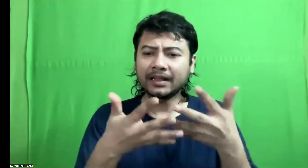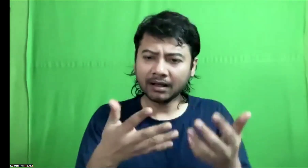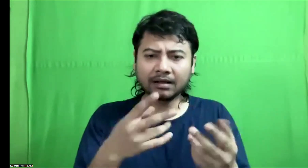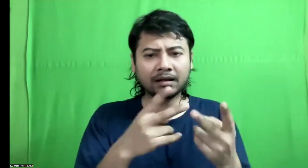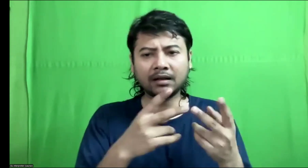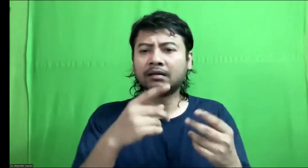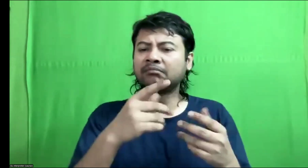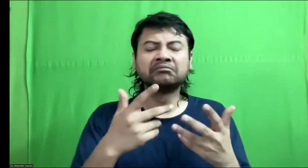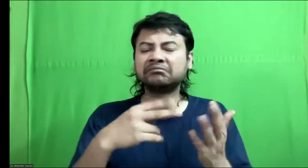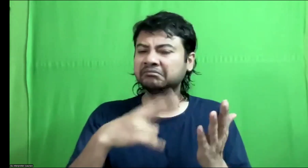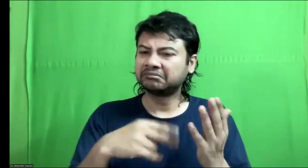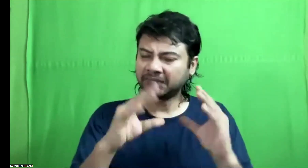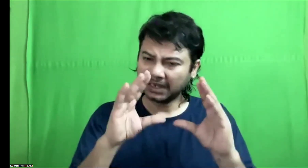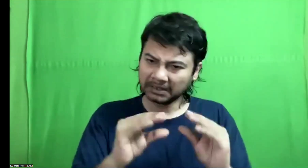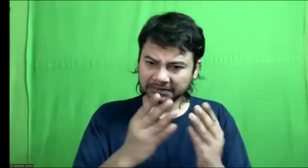not pure,